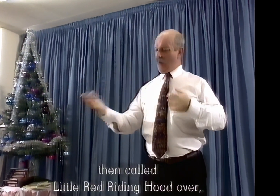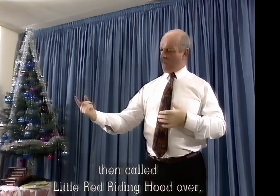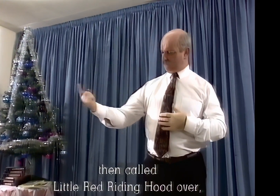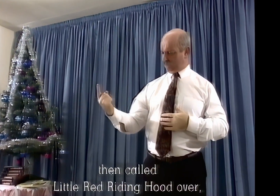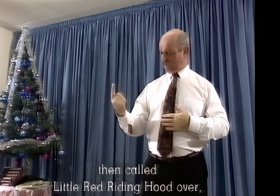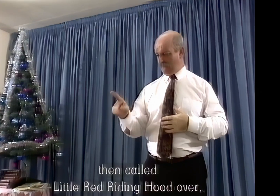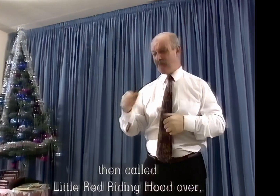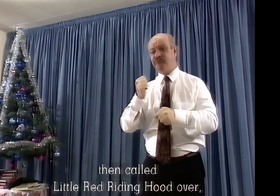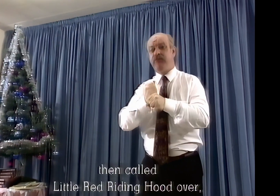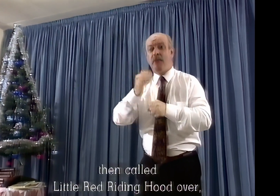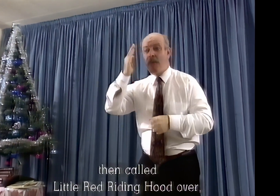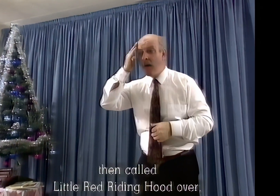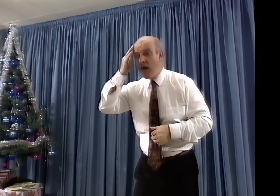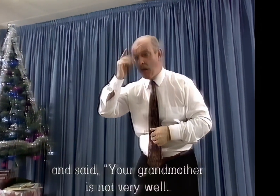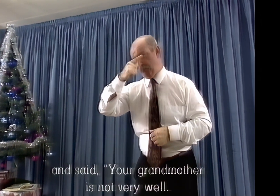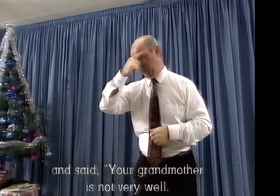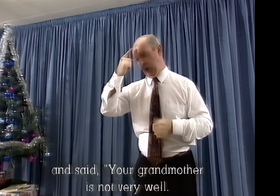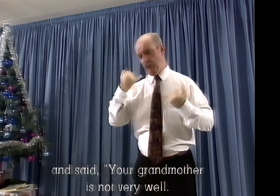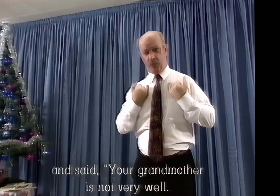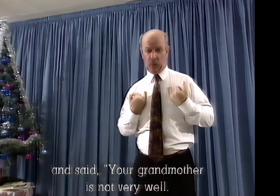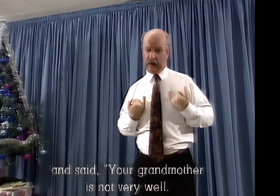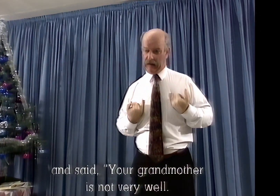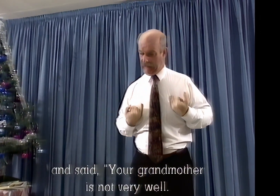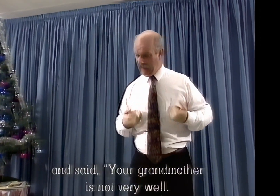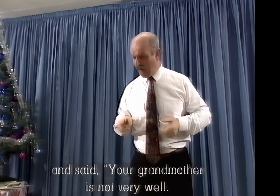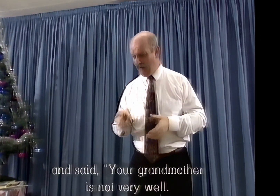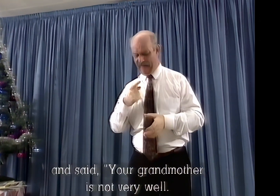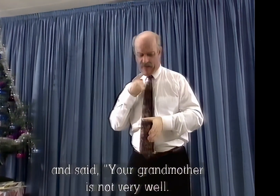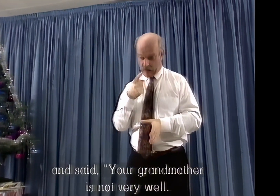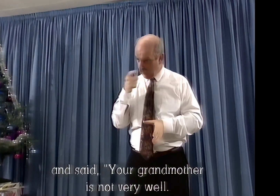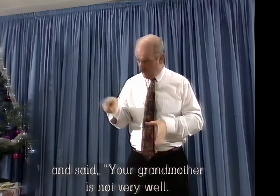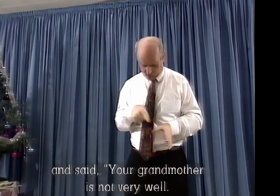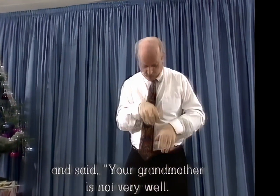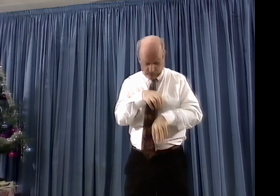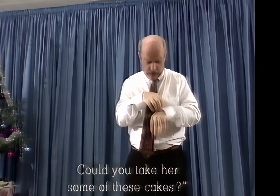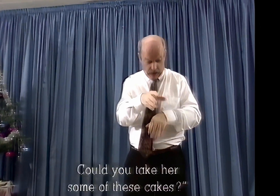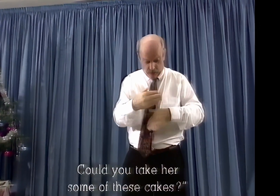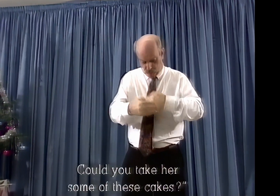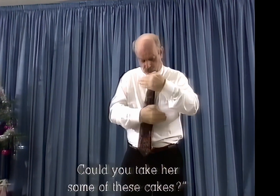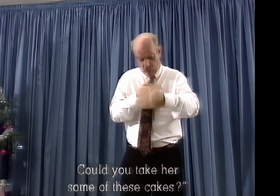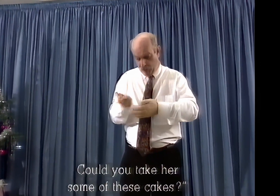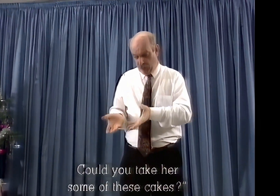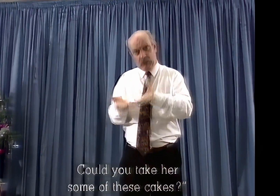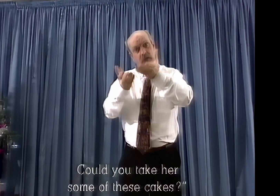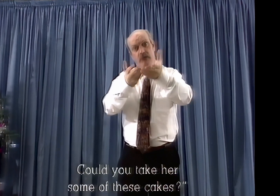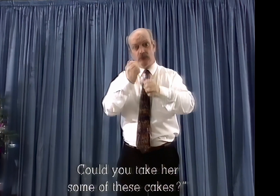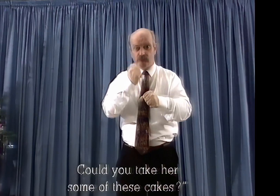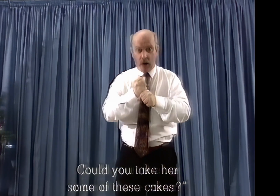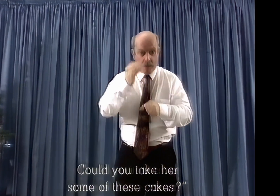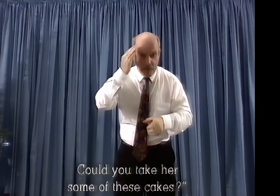And then called Little Red Riding Hood over and said, "Look, your grandmother's not very well. She's rather poorly. Could you take some of these cakes, if I wrap them up, and